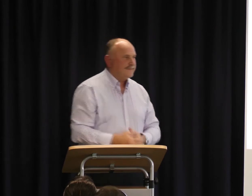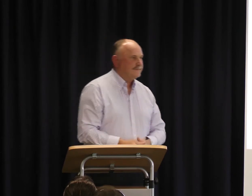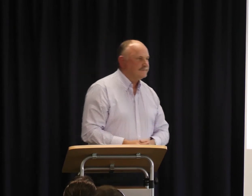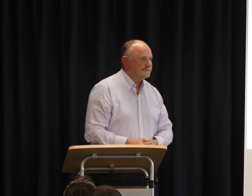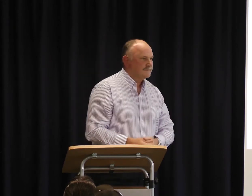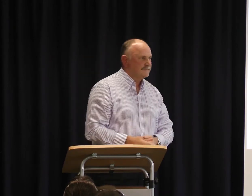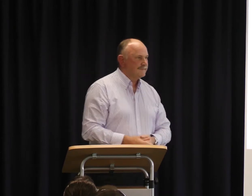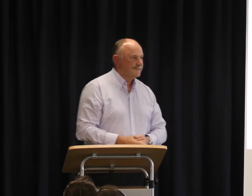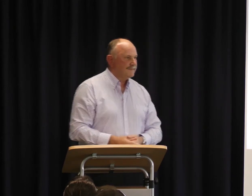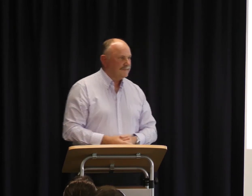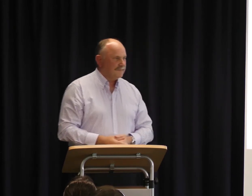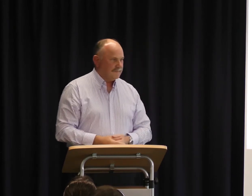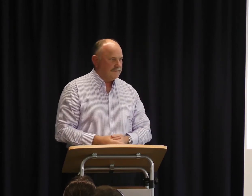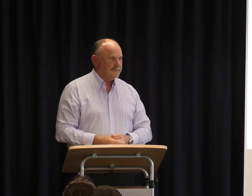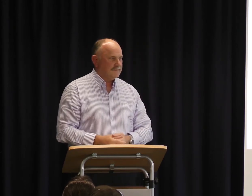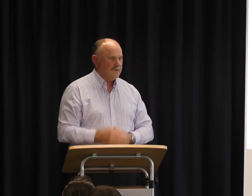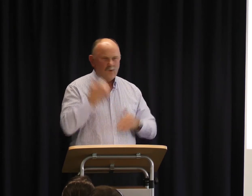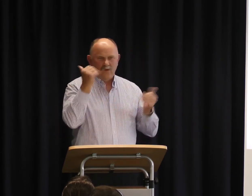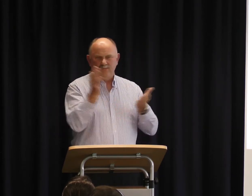learned a lot from John during that time.